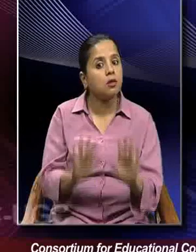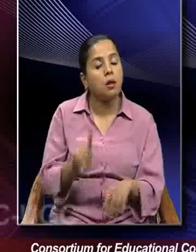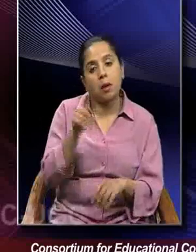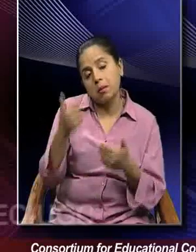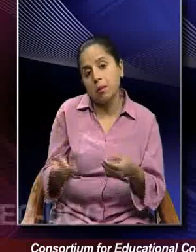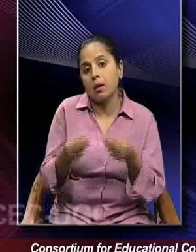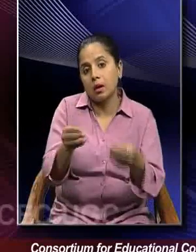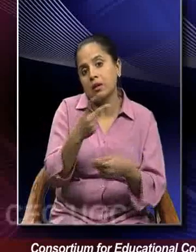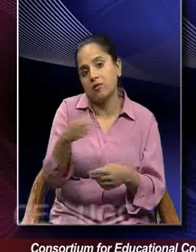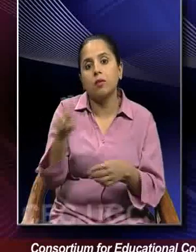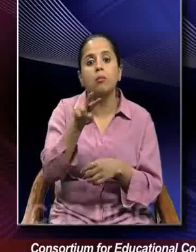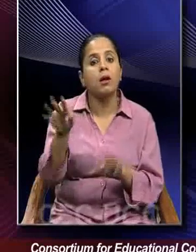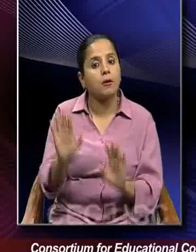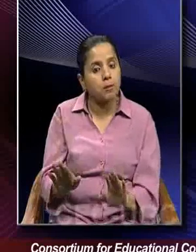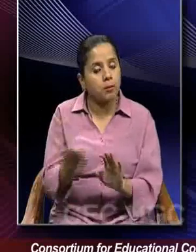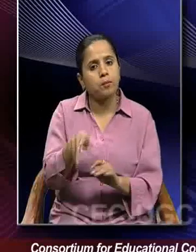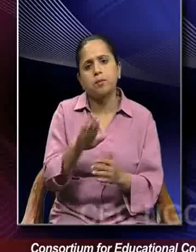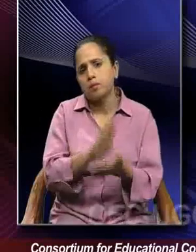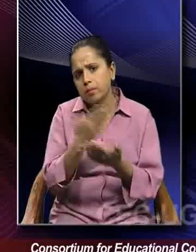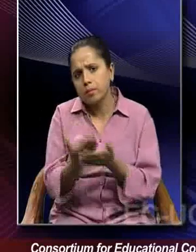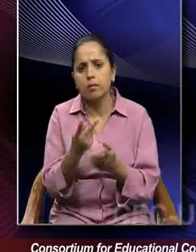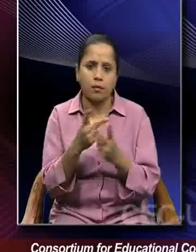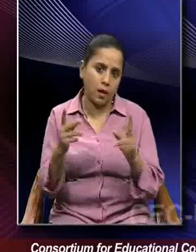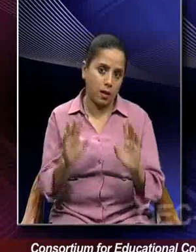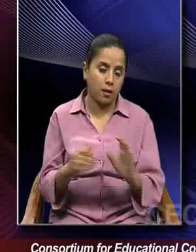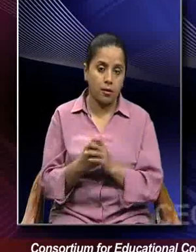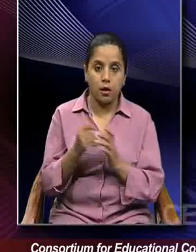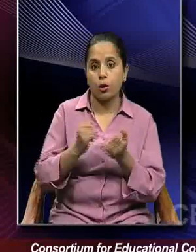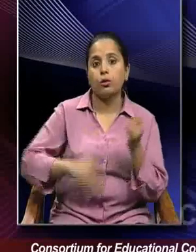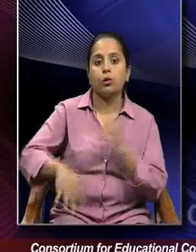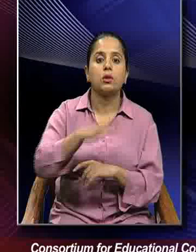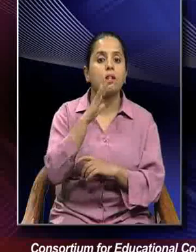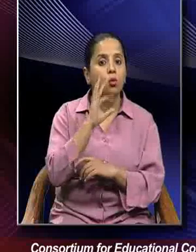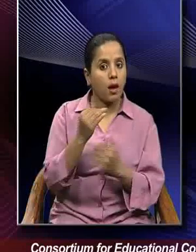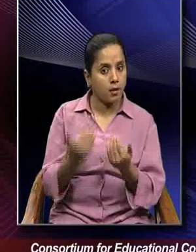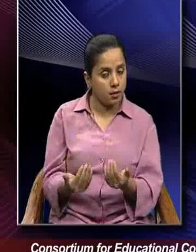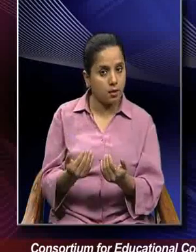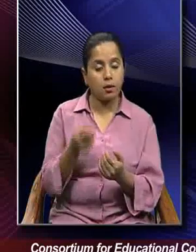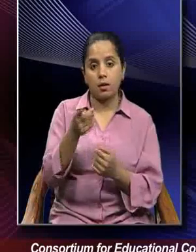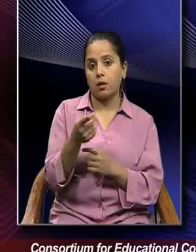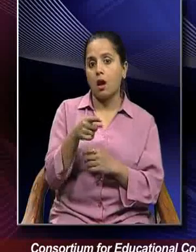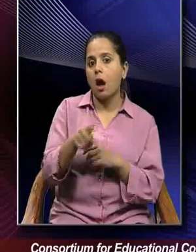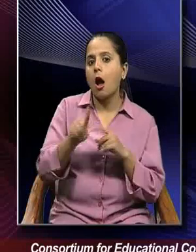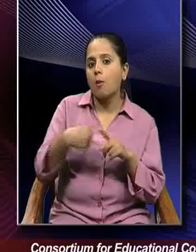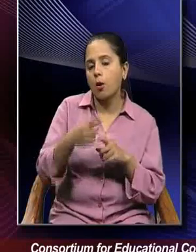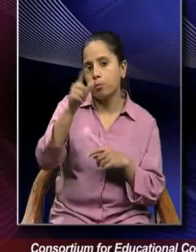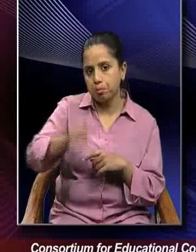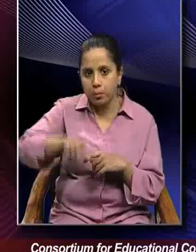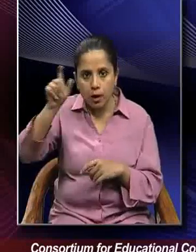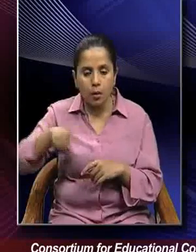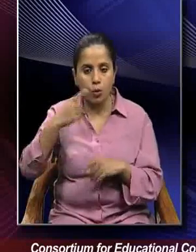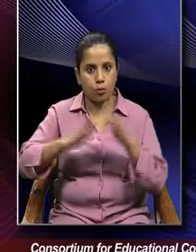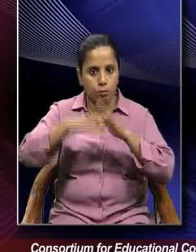assign different meanings and interpretations to it. The social reality is actually about people who